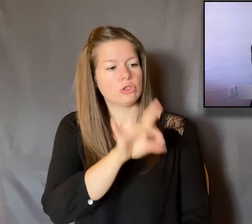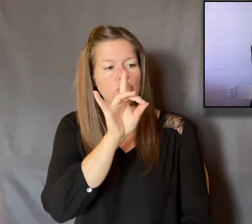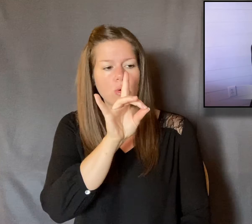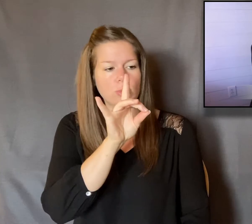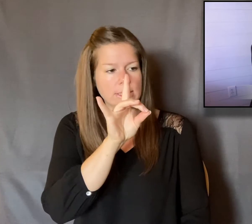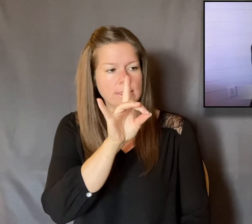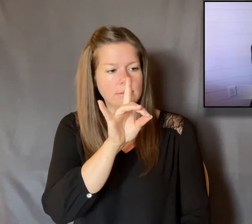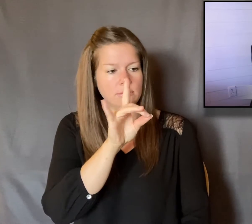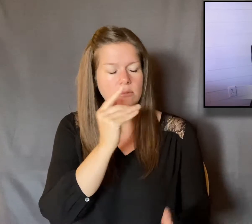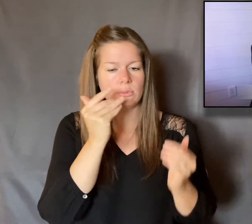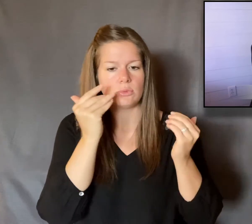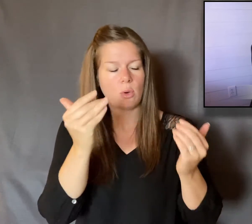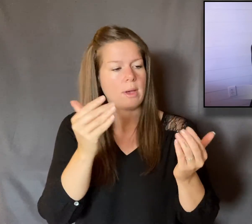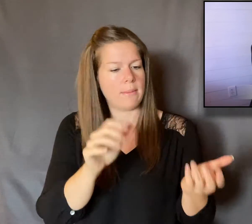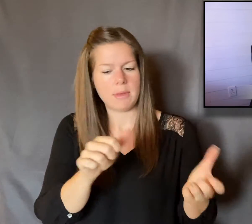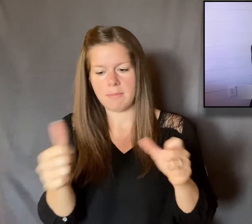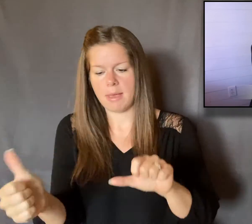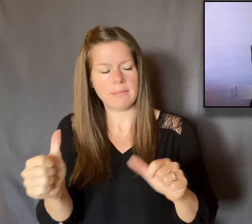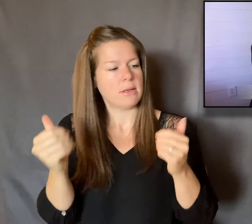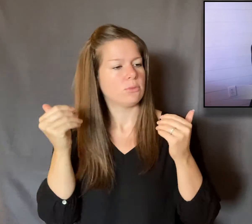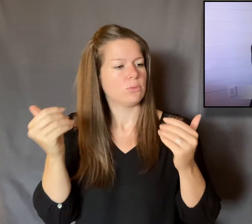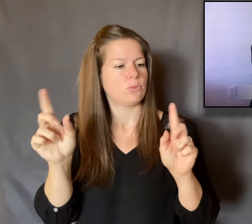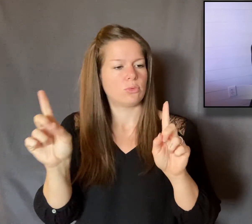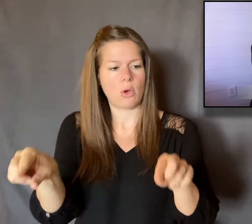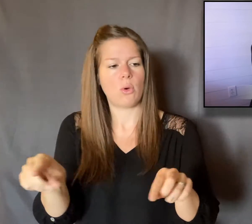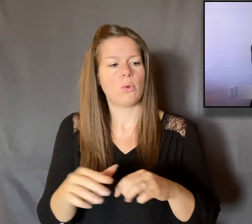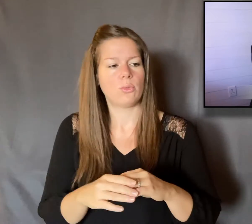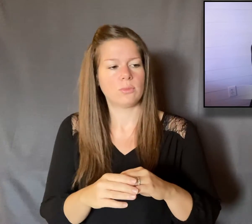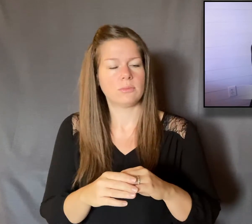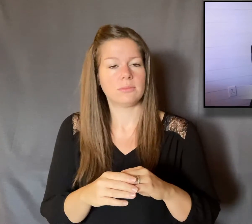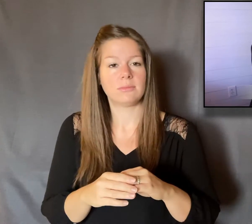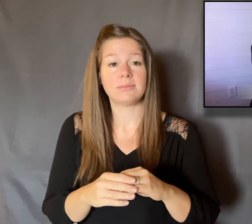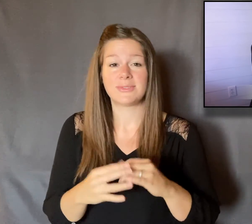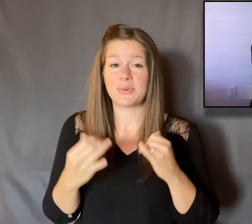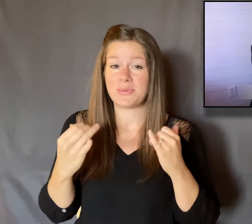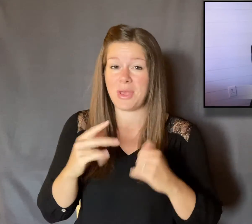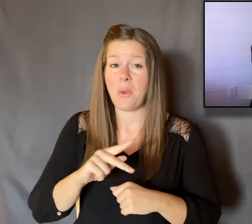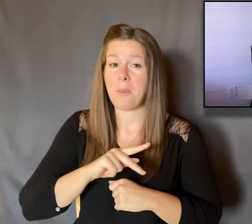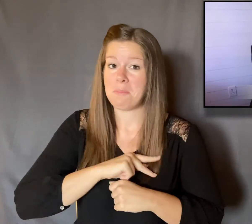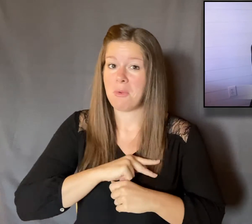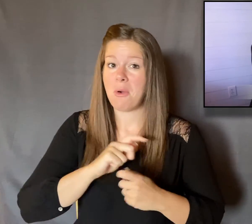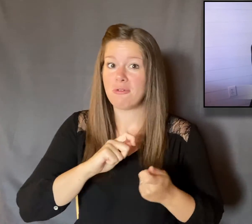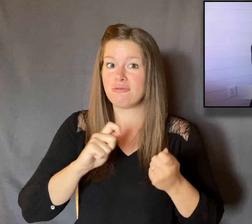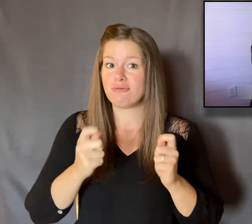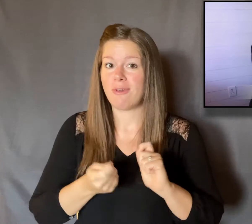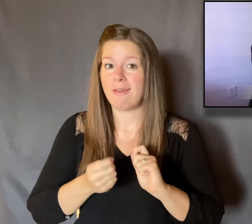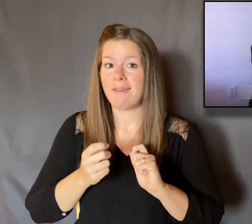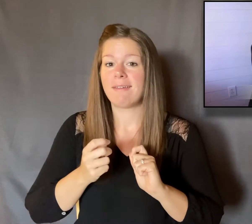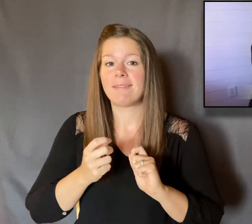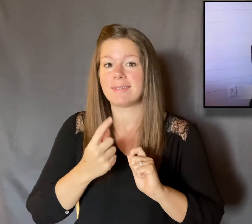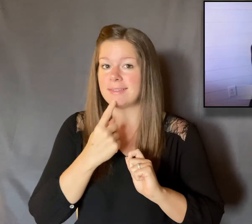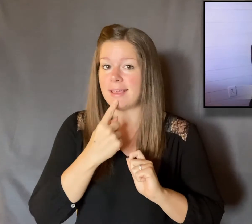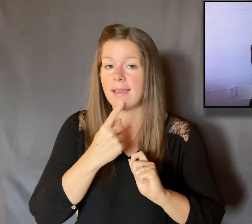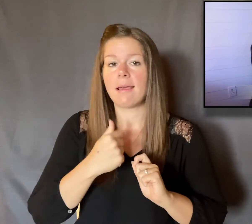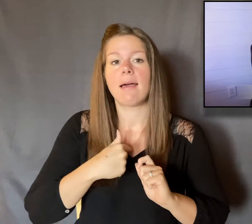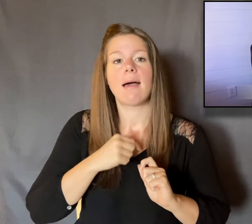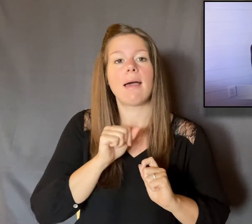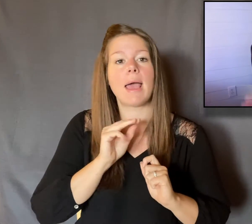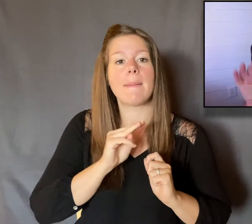Now get up and be baptized. So now Paul just claimed that I'm a Christian. So I'm a